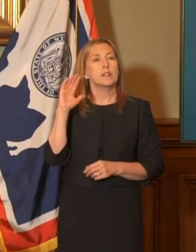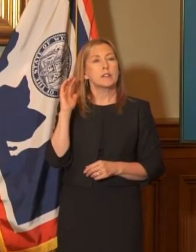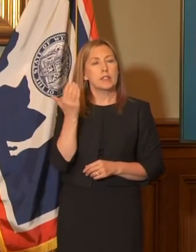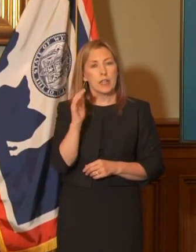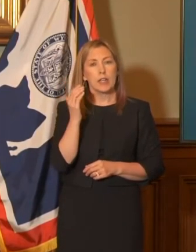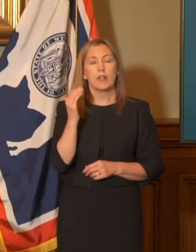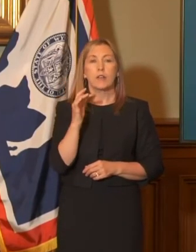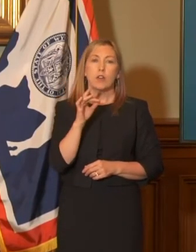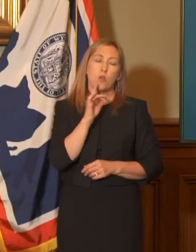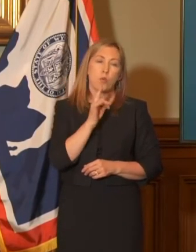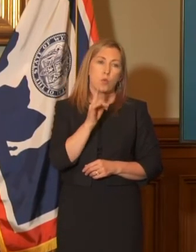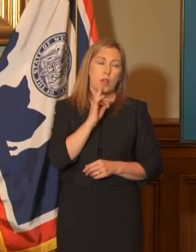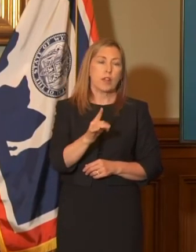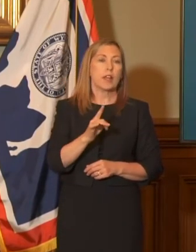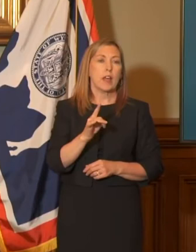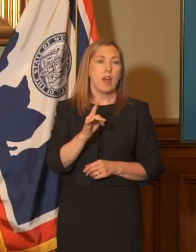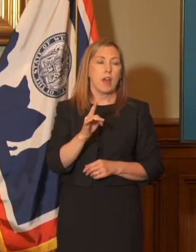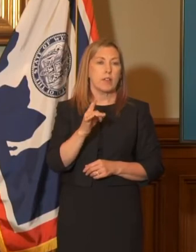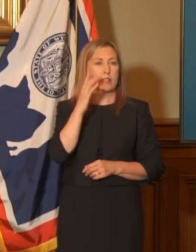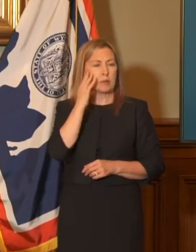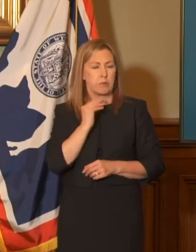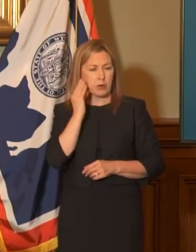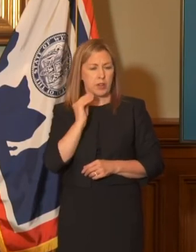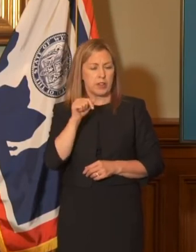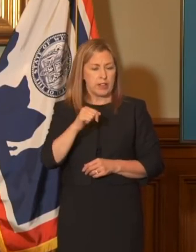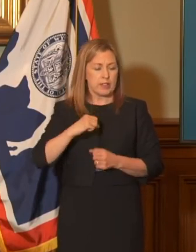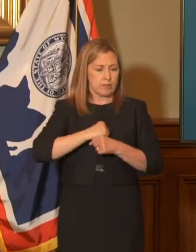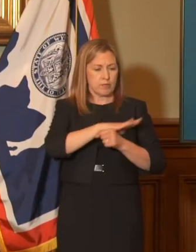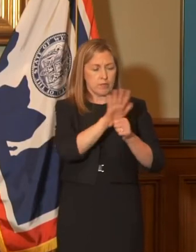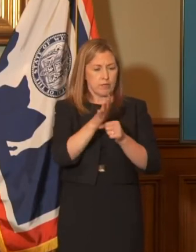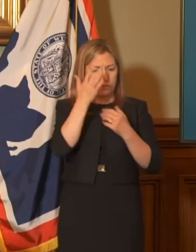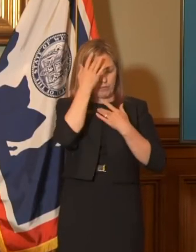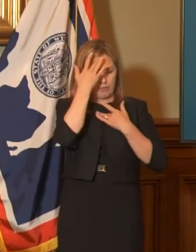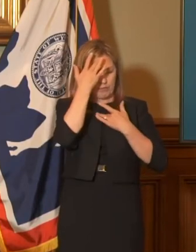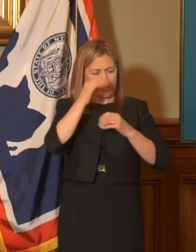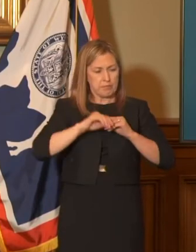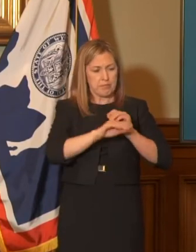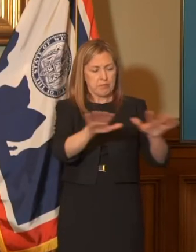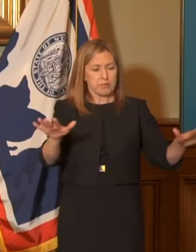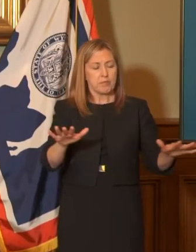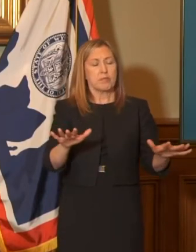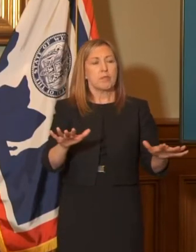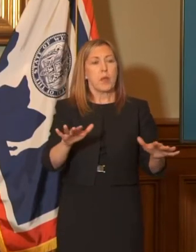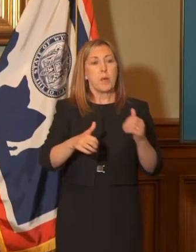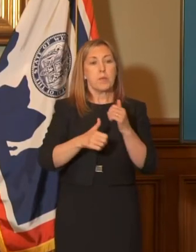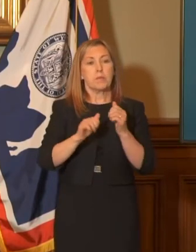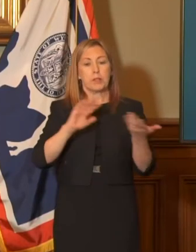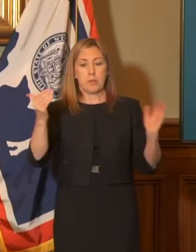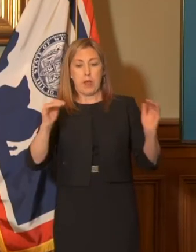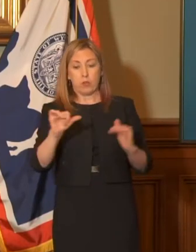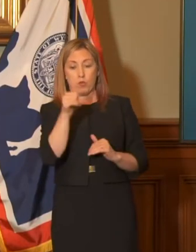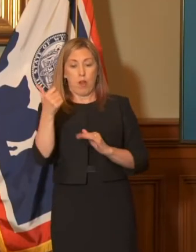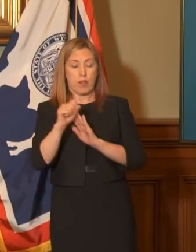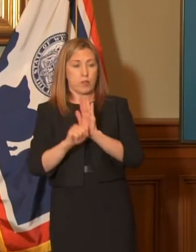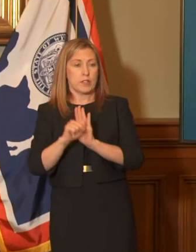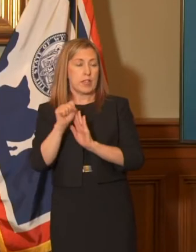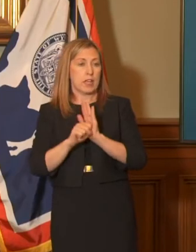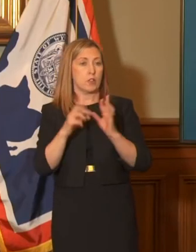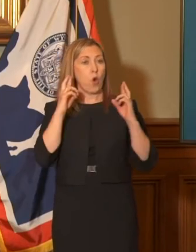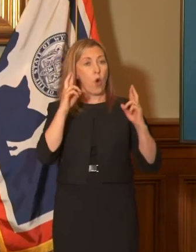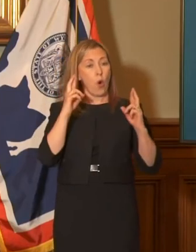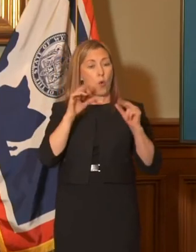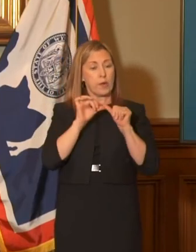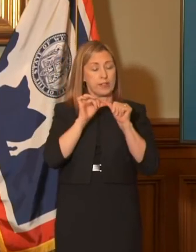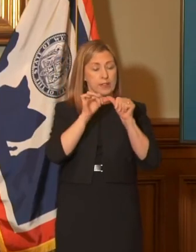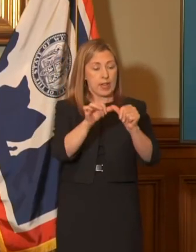really weathered the storm somewhat better than others. We hope that stays the case. It all depends on what people in Wyoming do